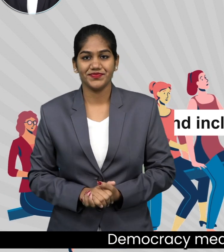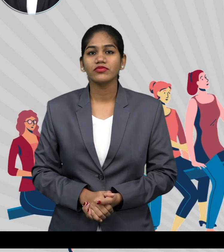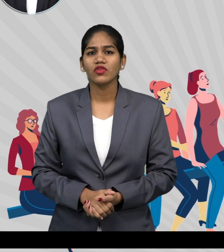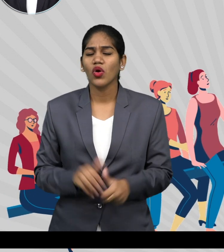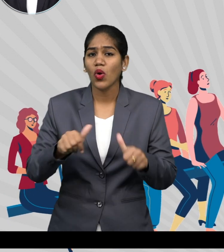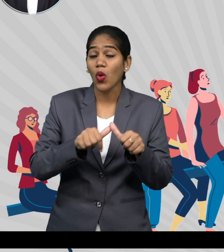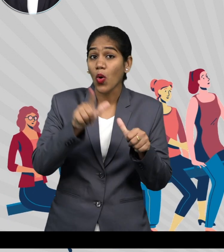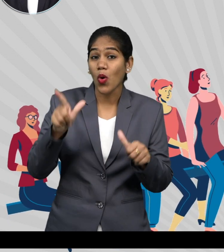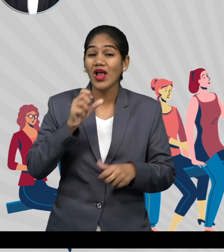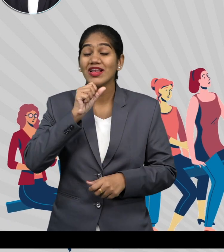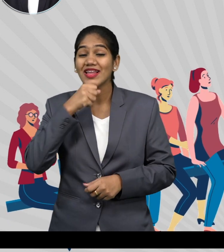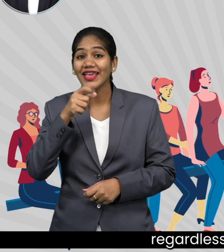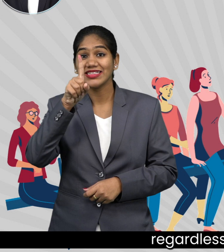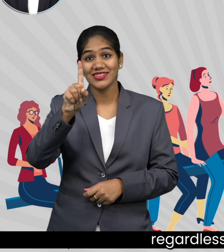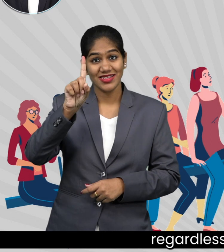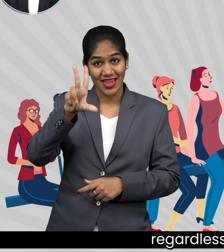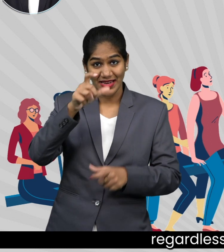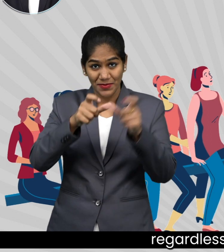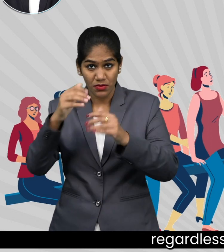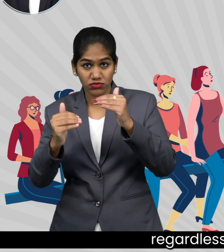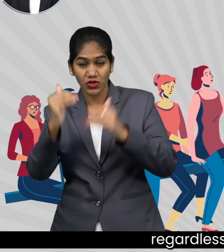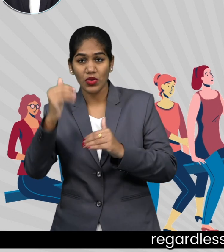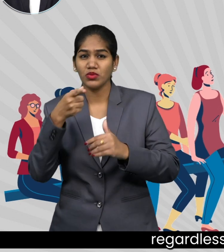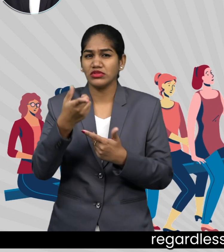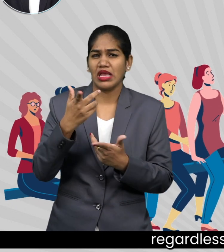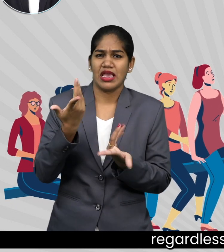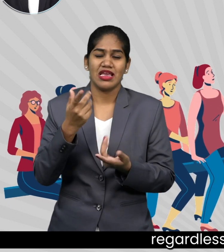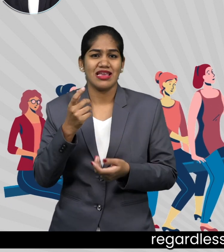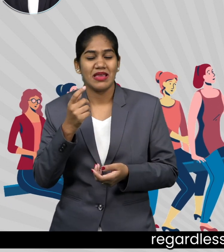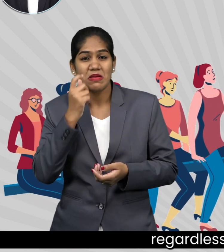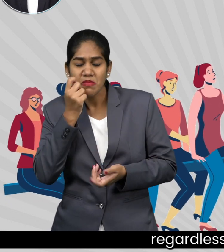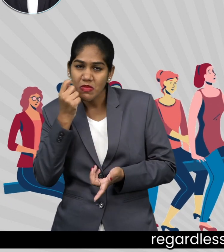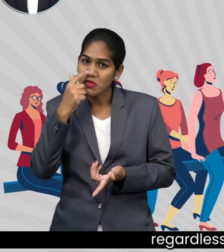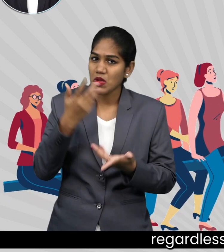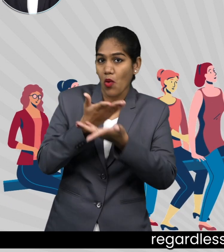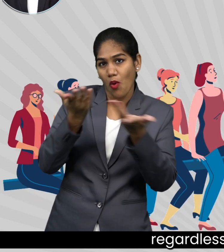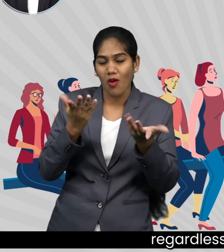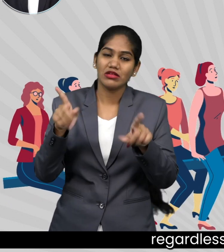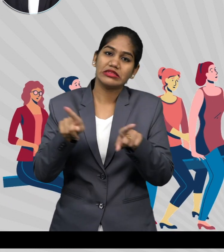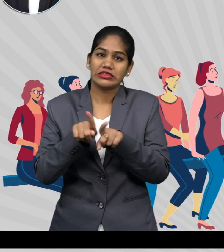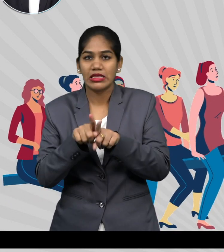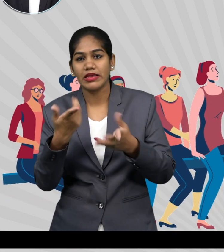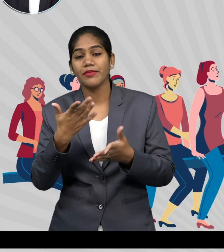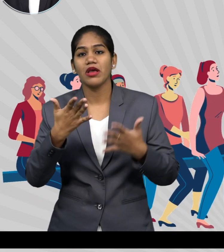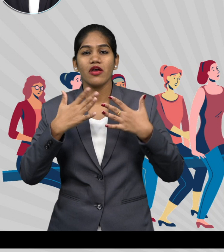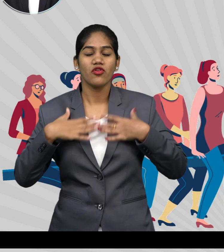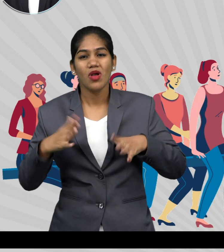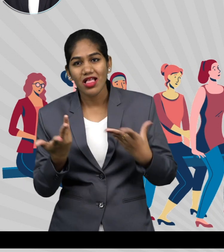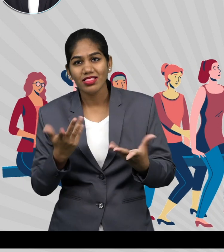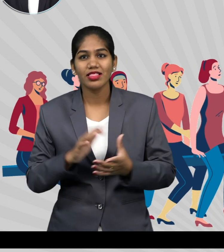All adults, regardless of their gender, wealth, race,